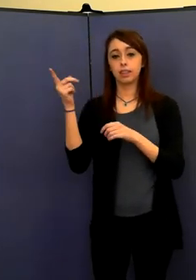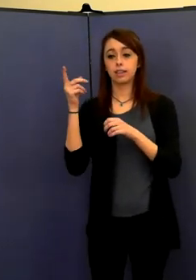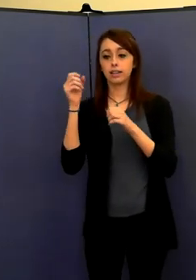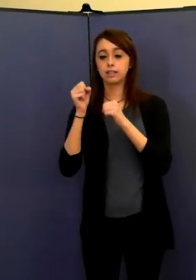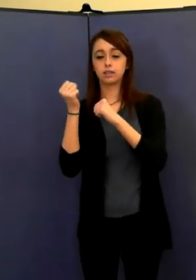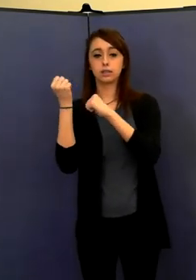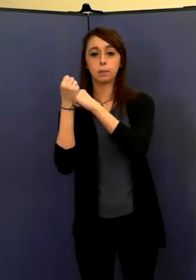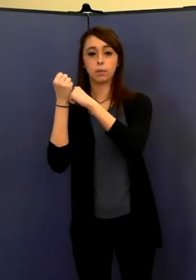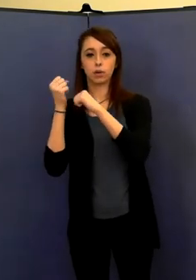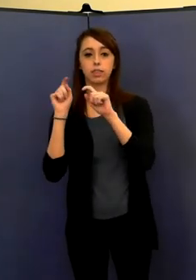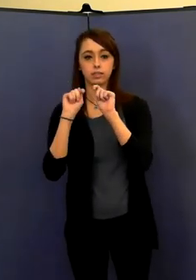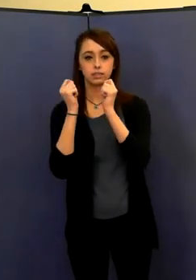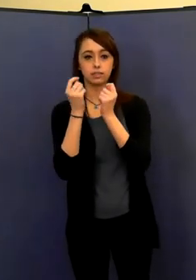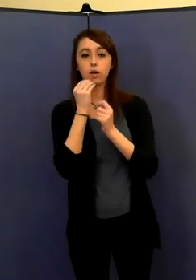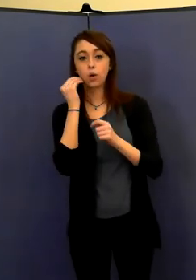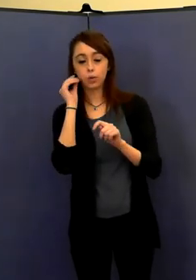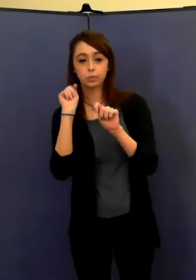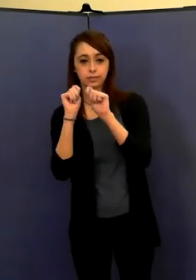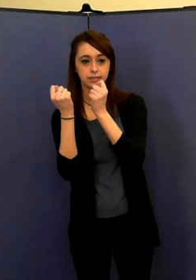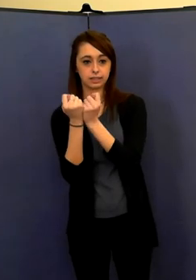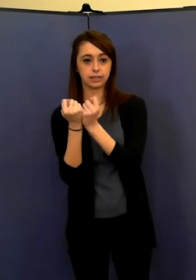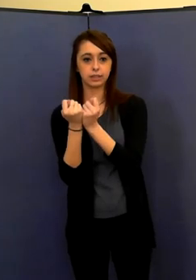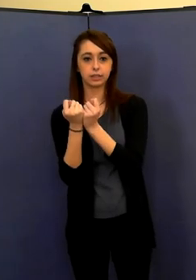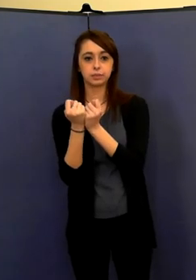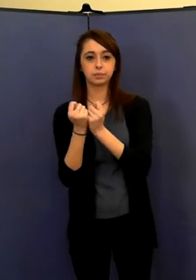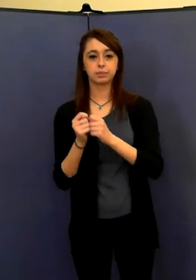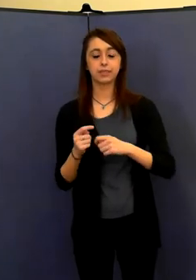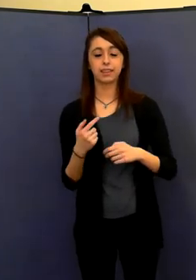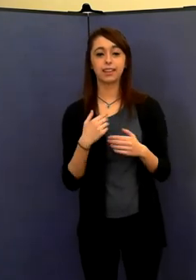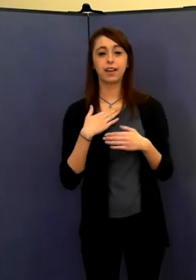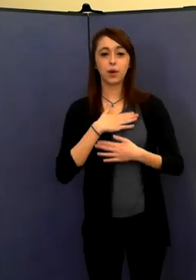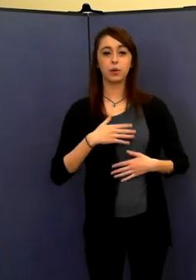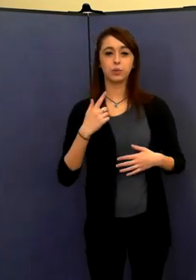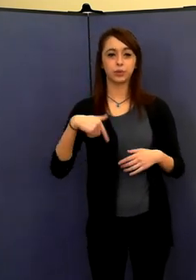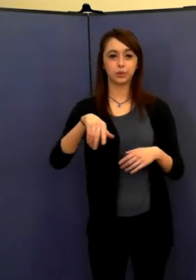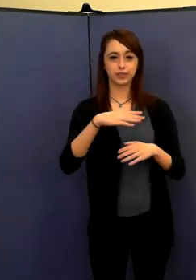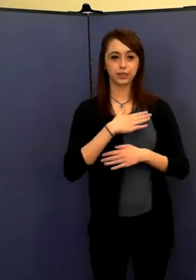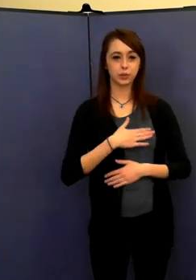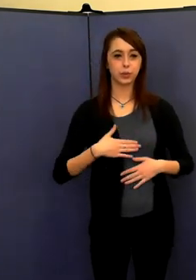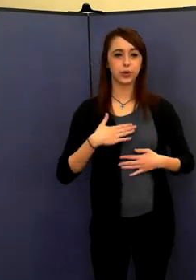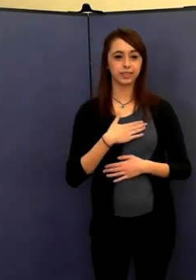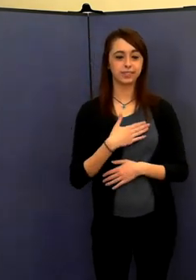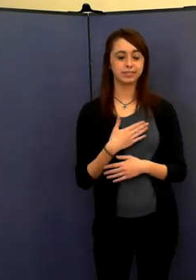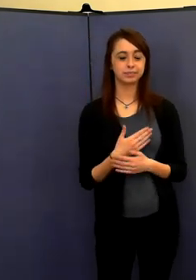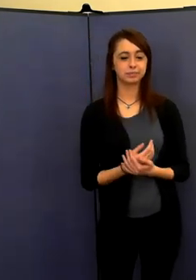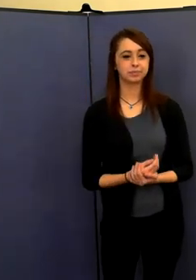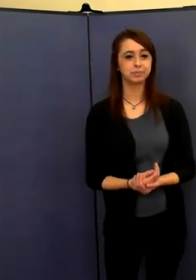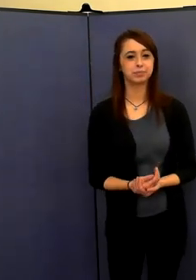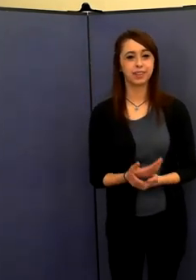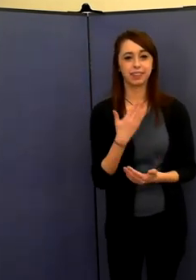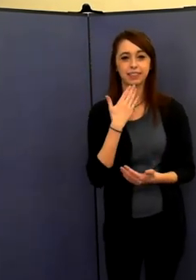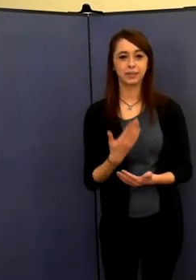team colors. So I hope you guys enjoyed my presentation, and thank you.